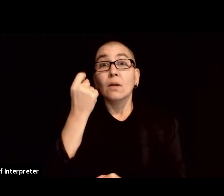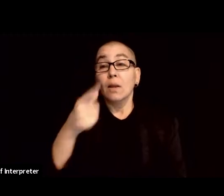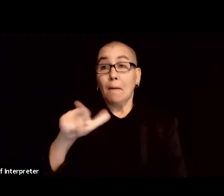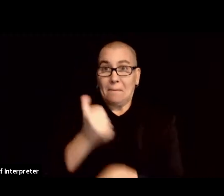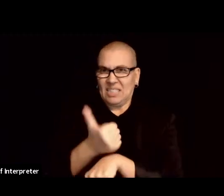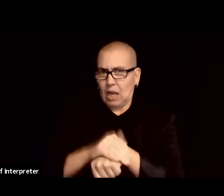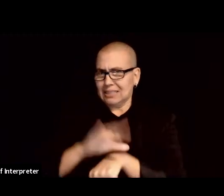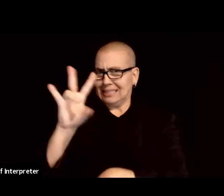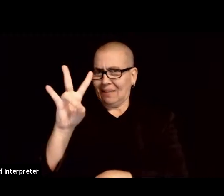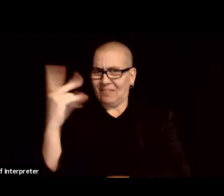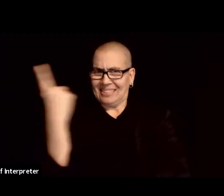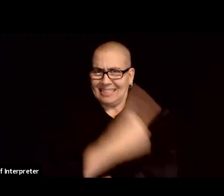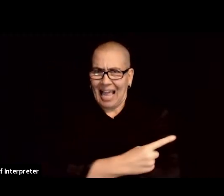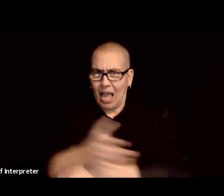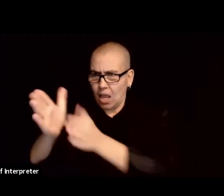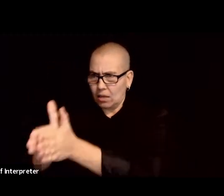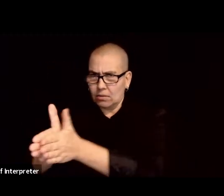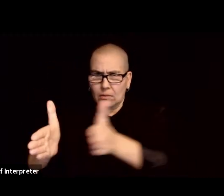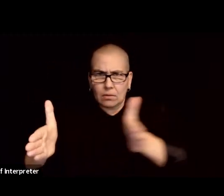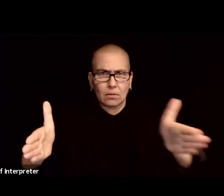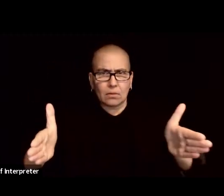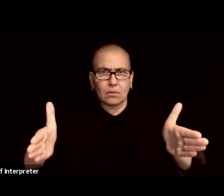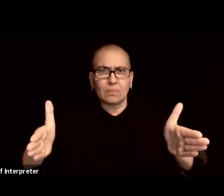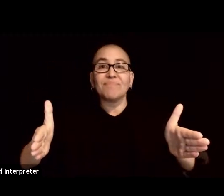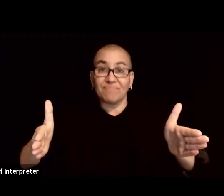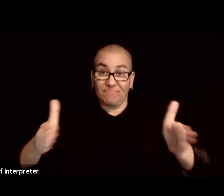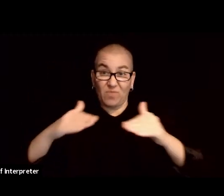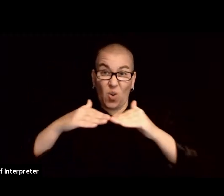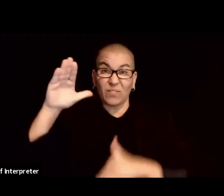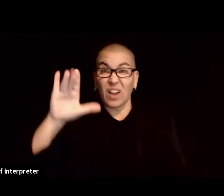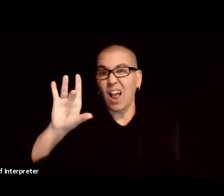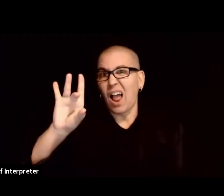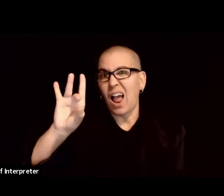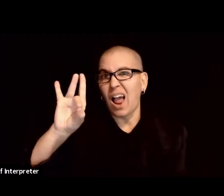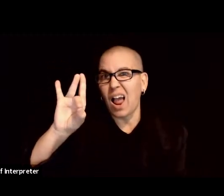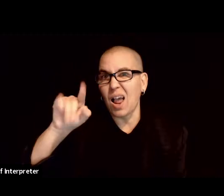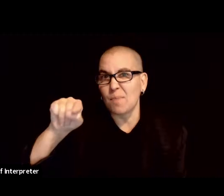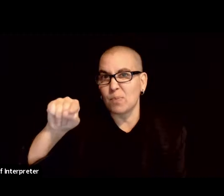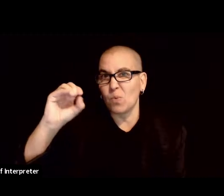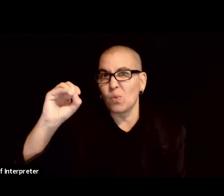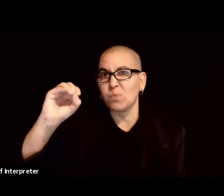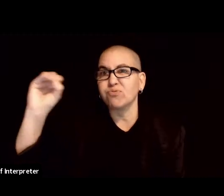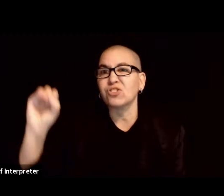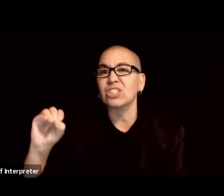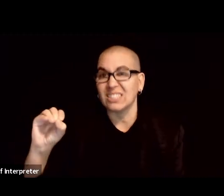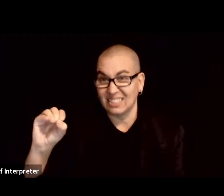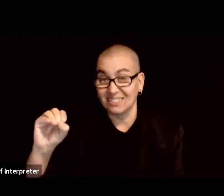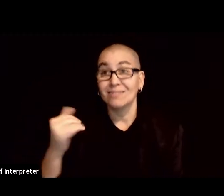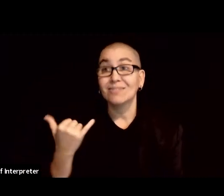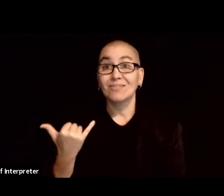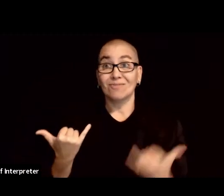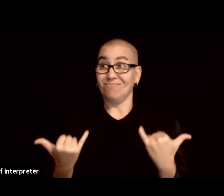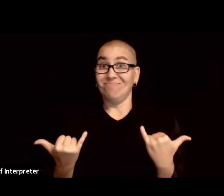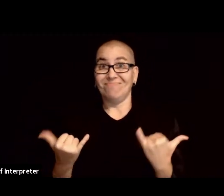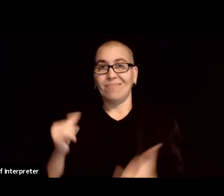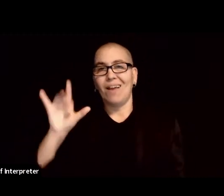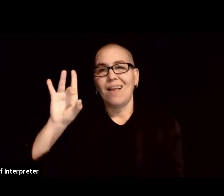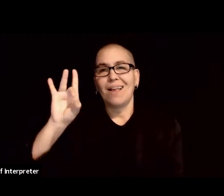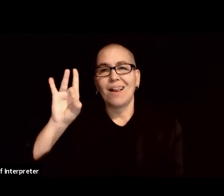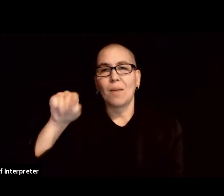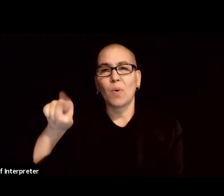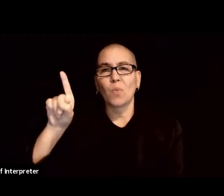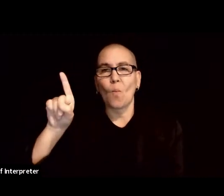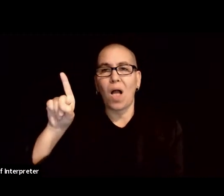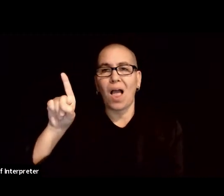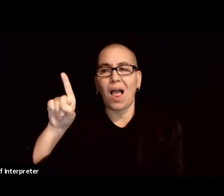has climbed over 8%. It's now 8.1%, which is based on data just through October 24th. We've